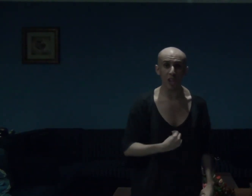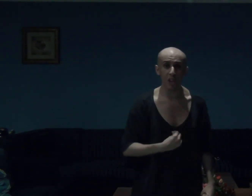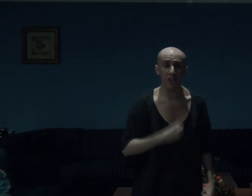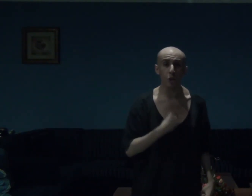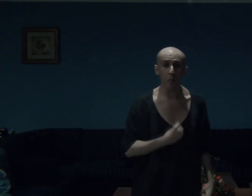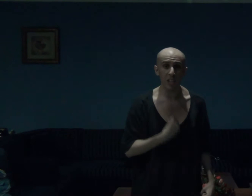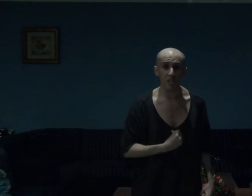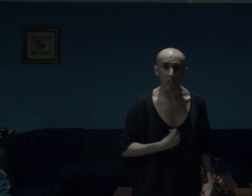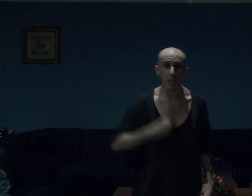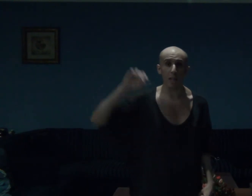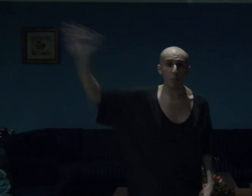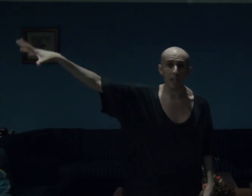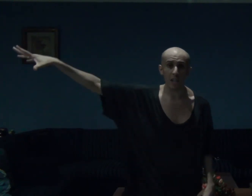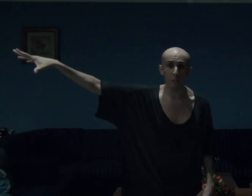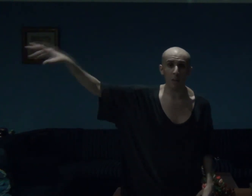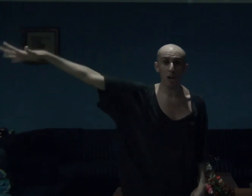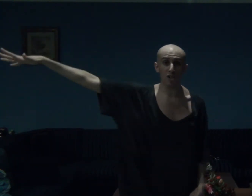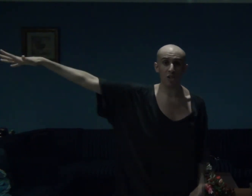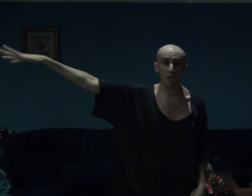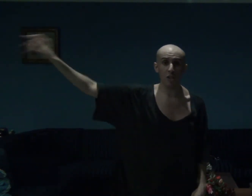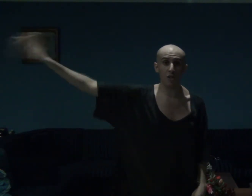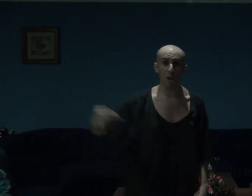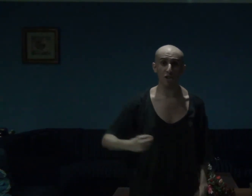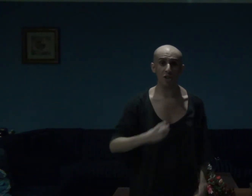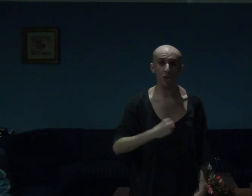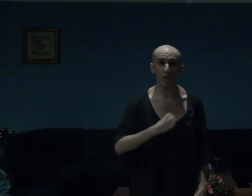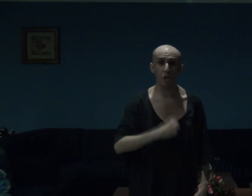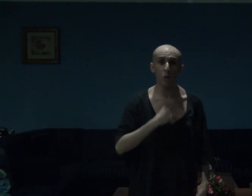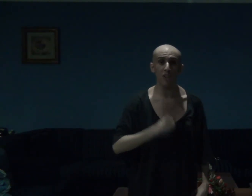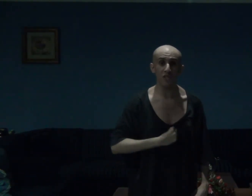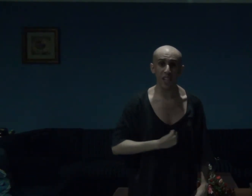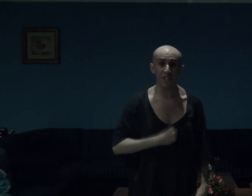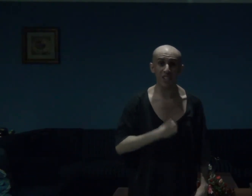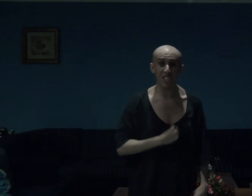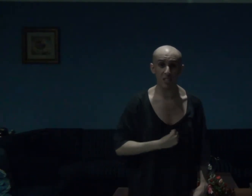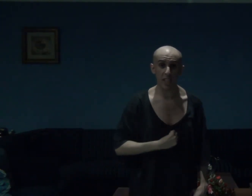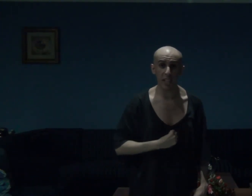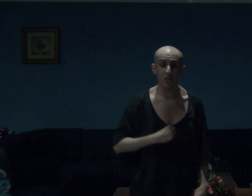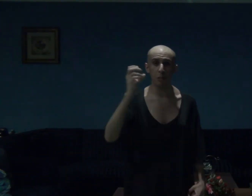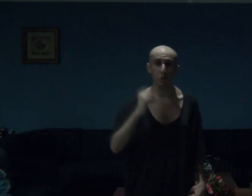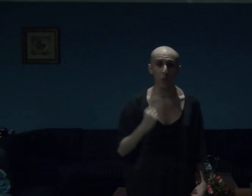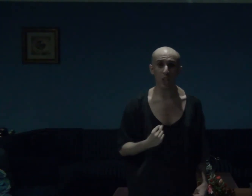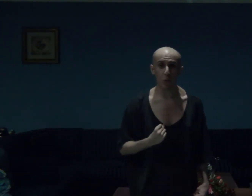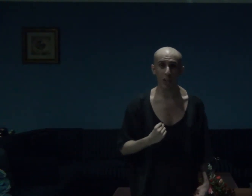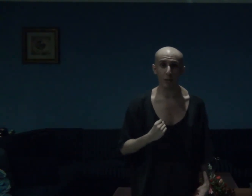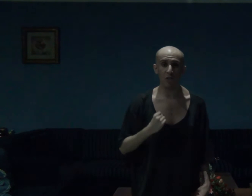their humanity and become monsters who are dead inside. But Rick Grimes,